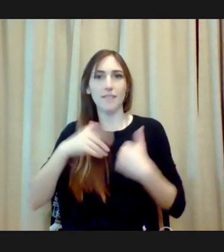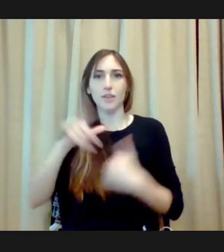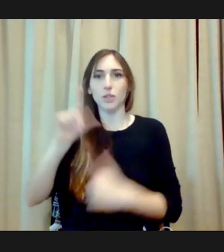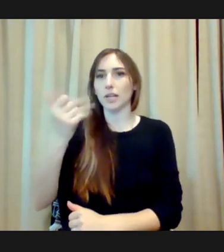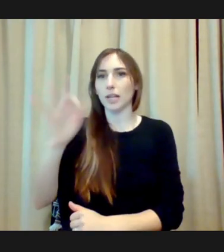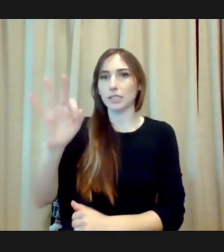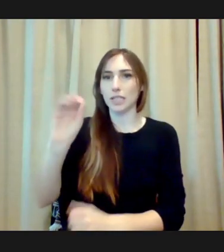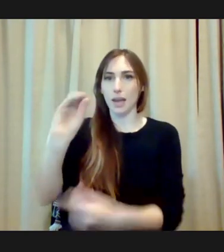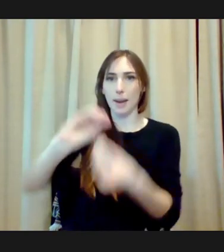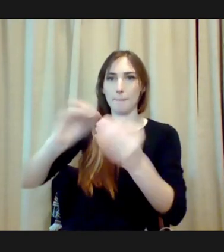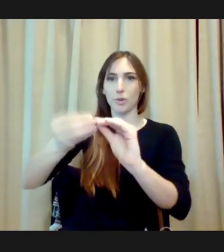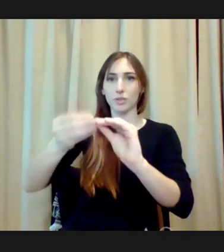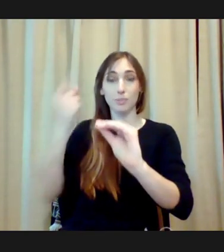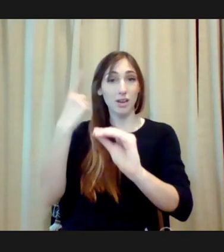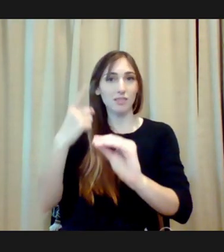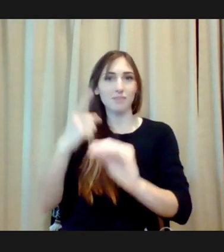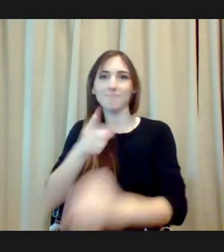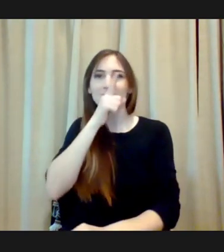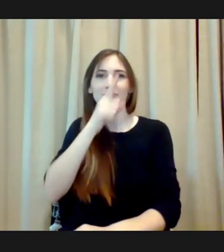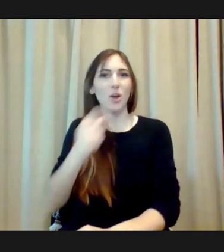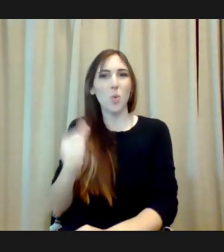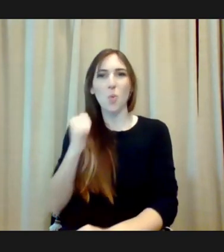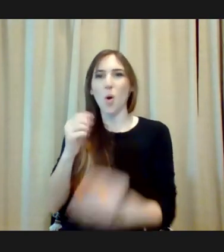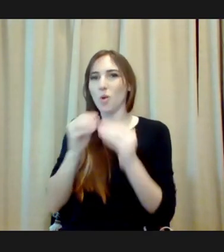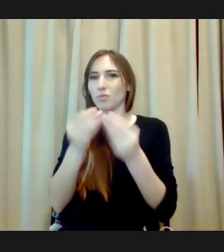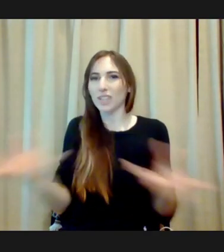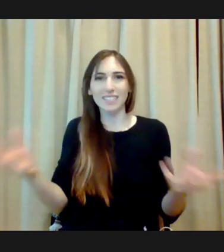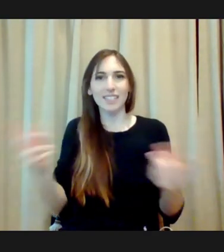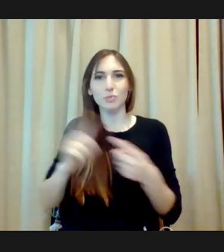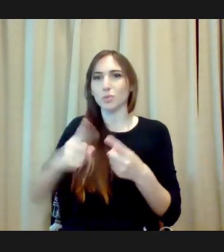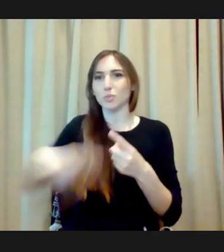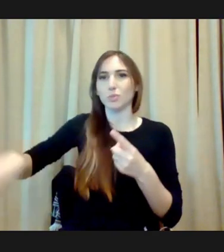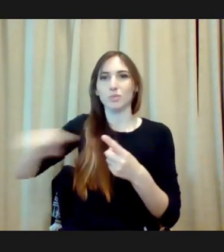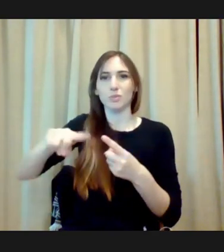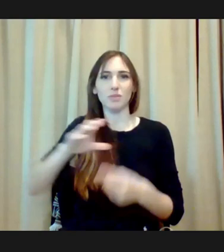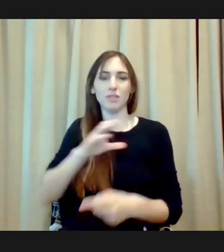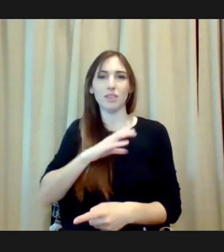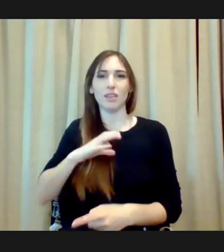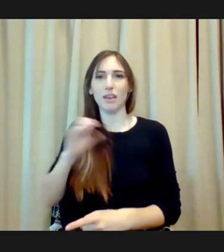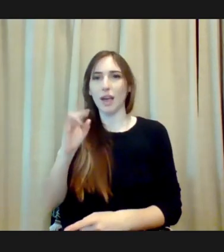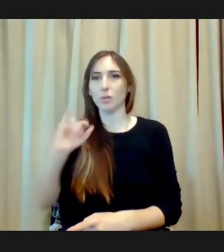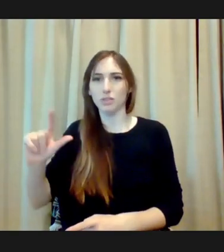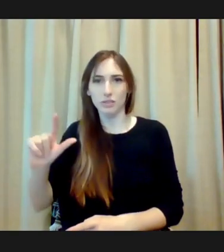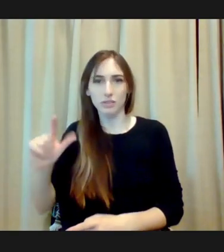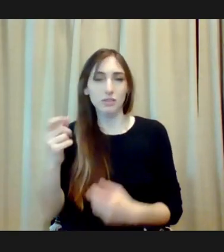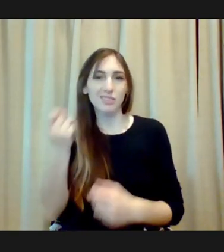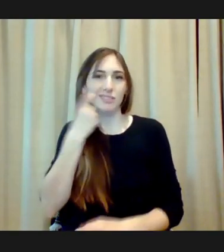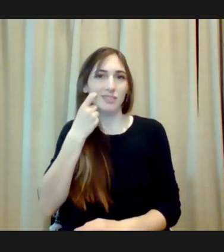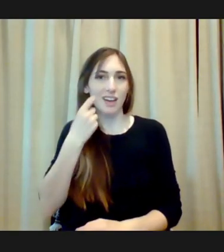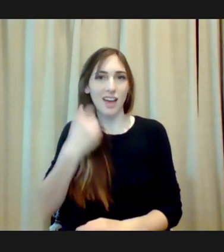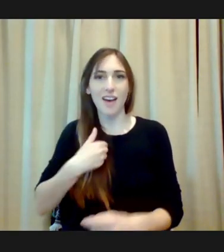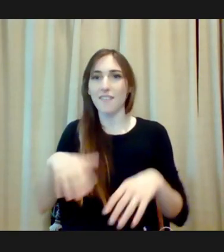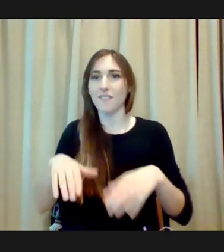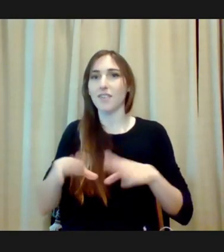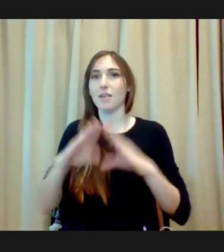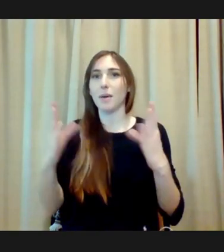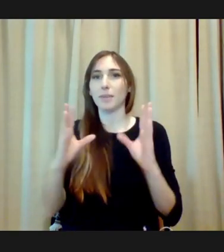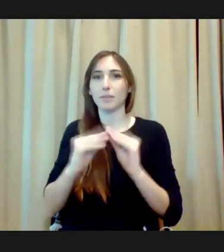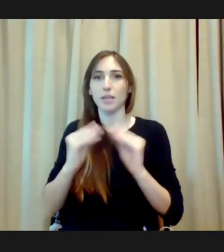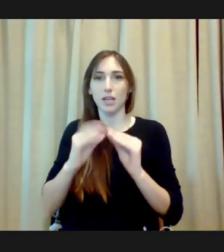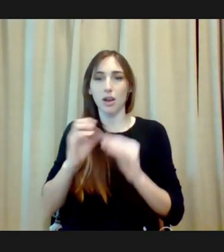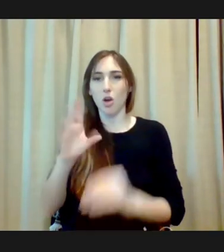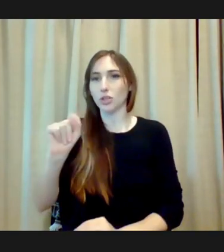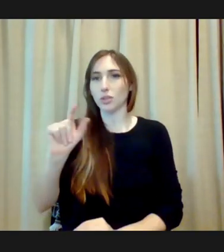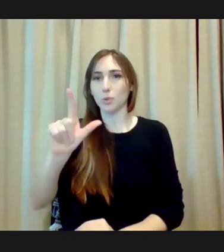wouldn't release them to the regional subsistence council. There was a public meeting held October 29th.